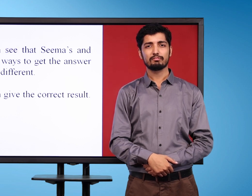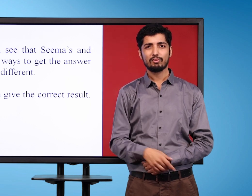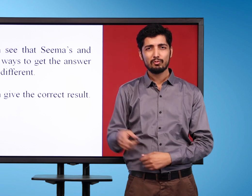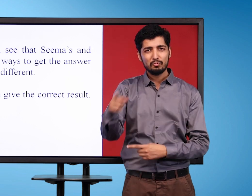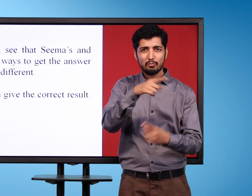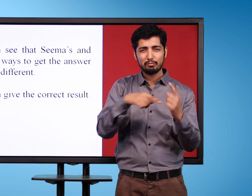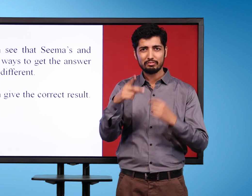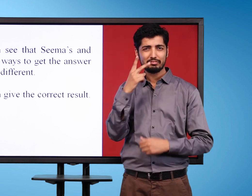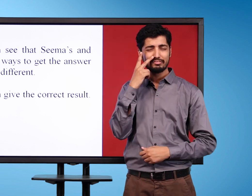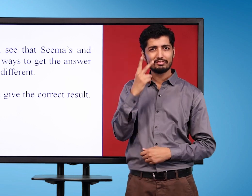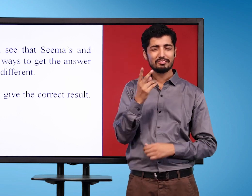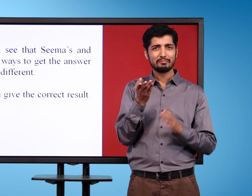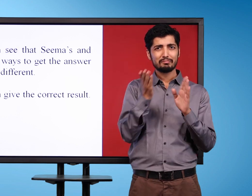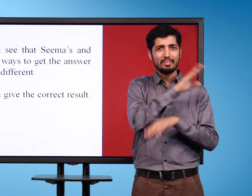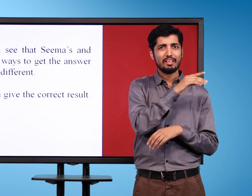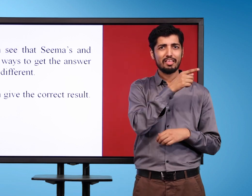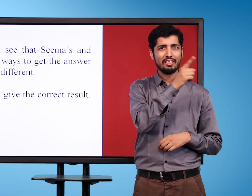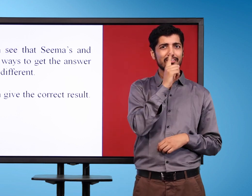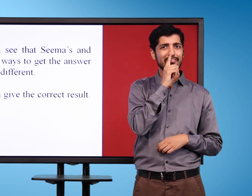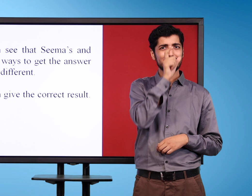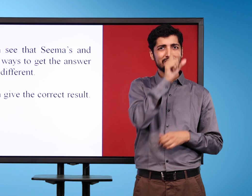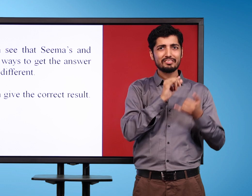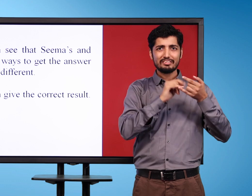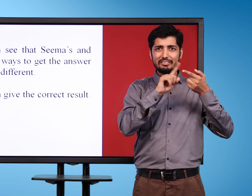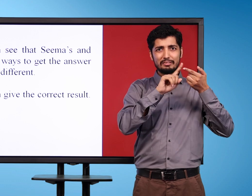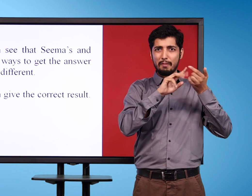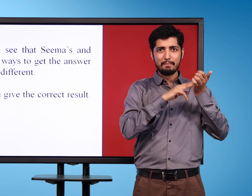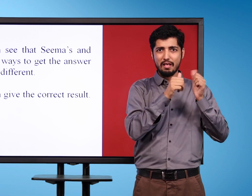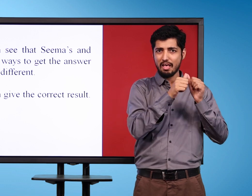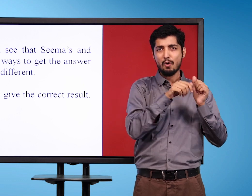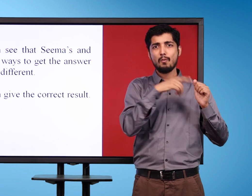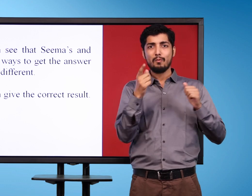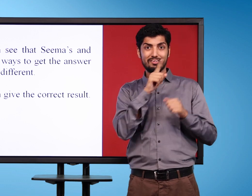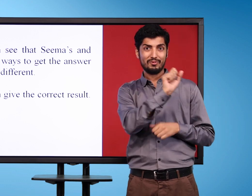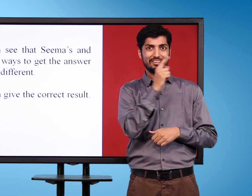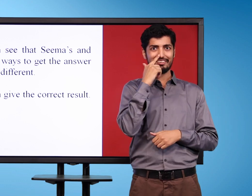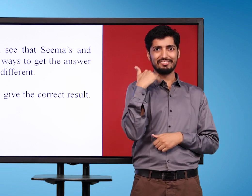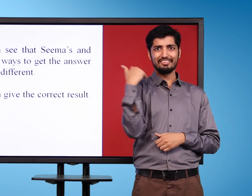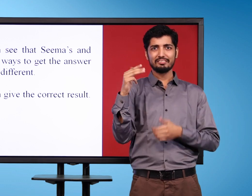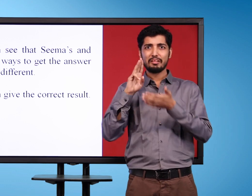You can see that Seema's and Meera's ways to get the answer are a bit different.